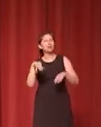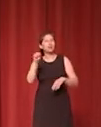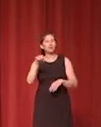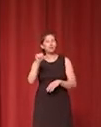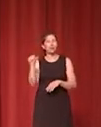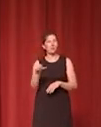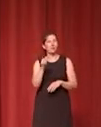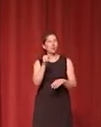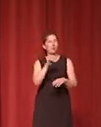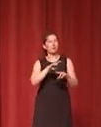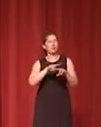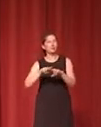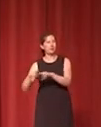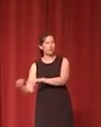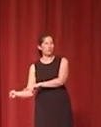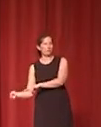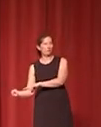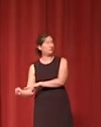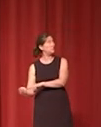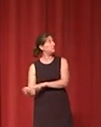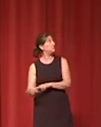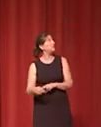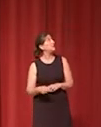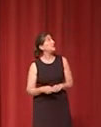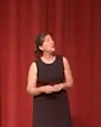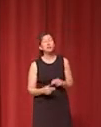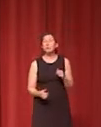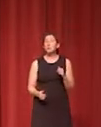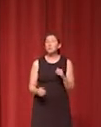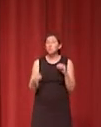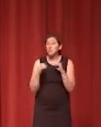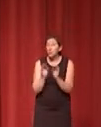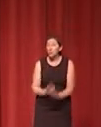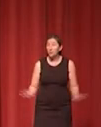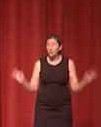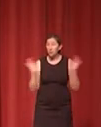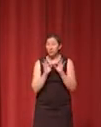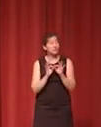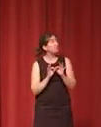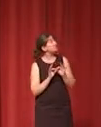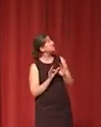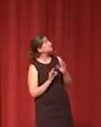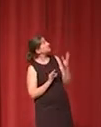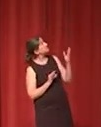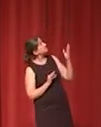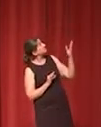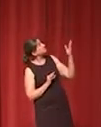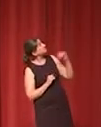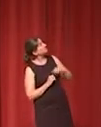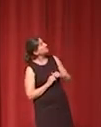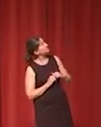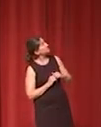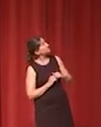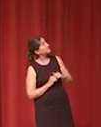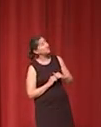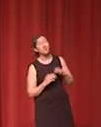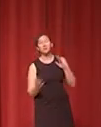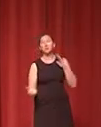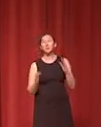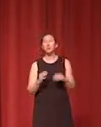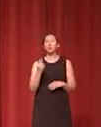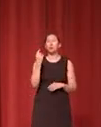slide. And what's even more important is that you can see that the green line compared to the